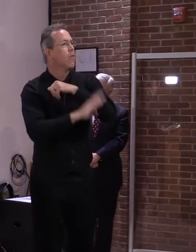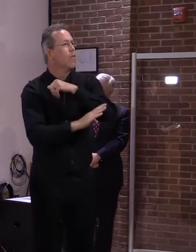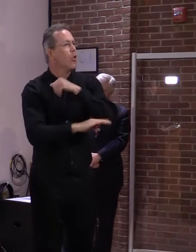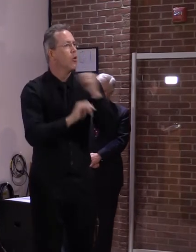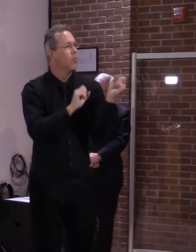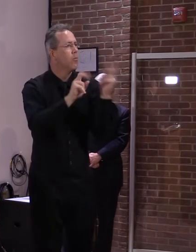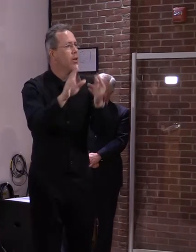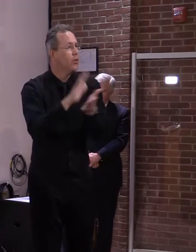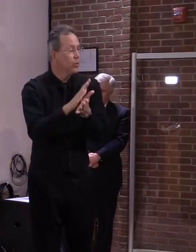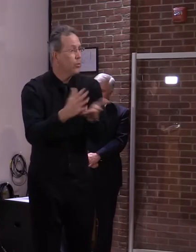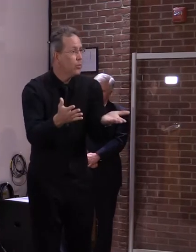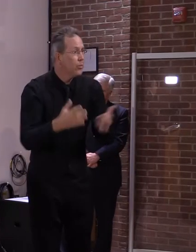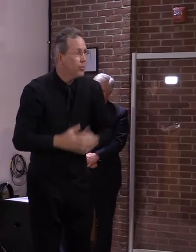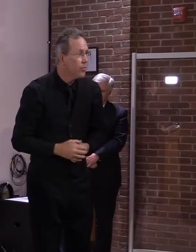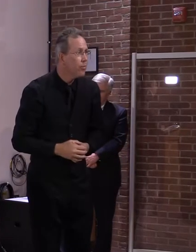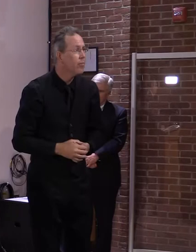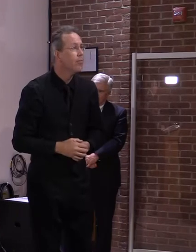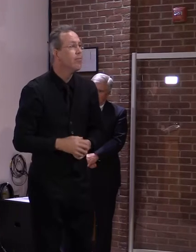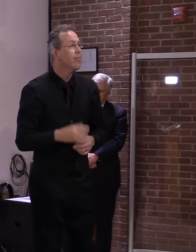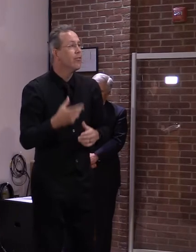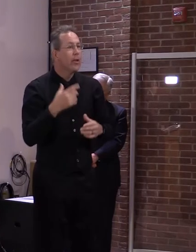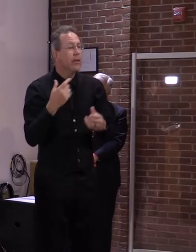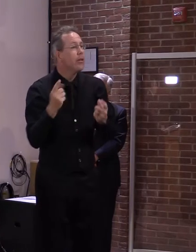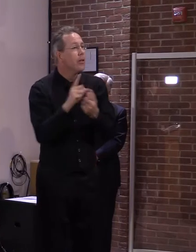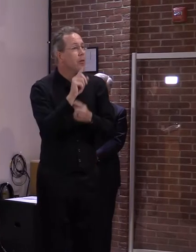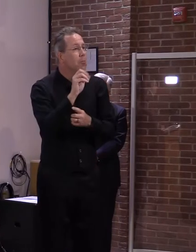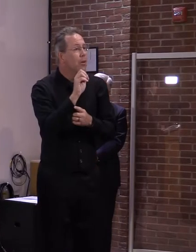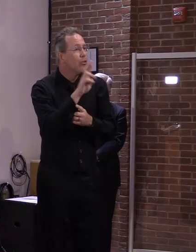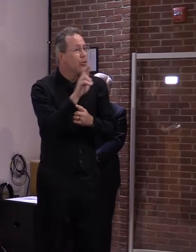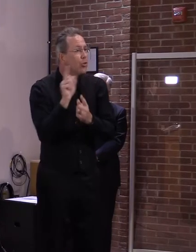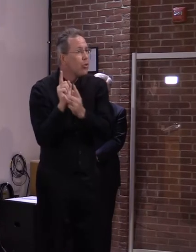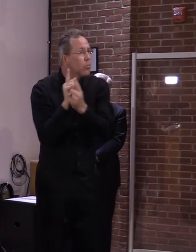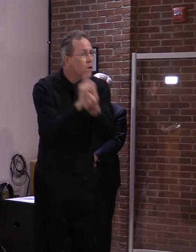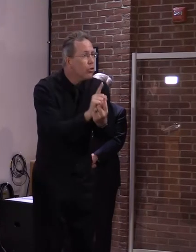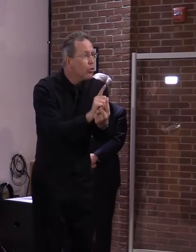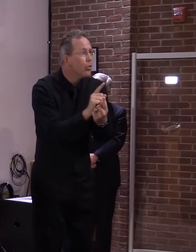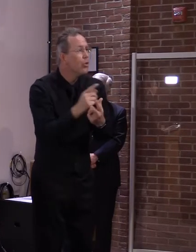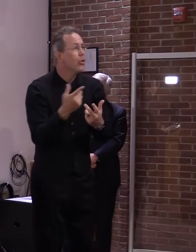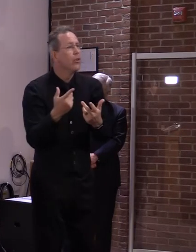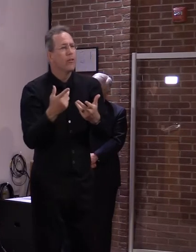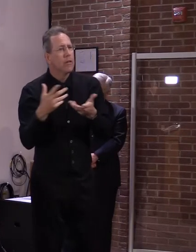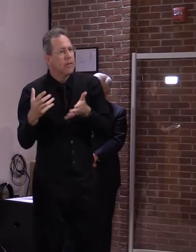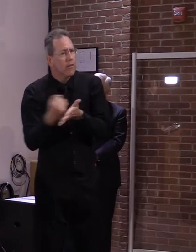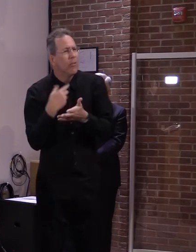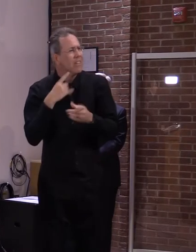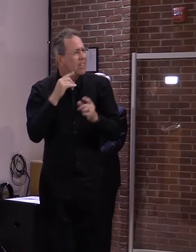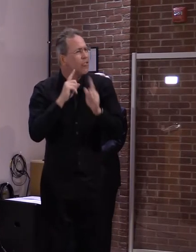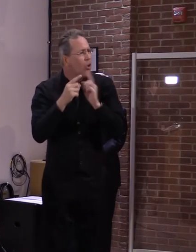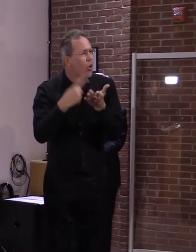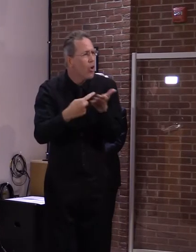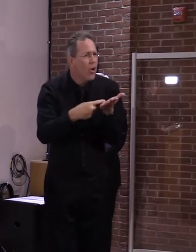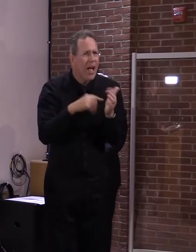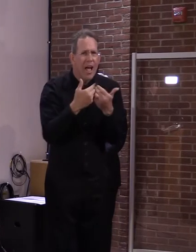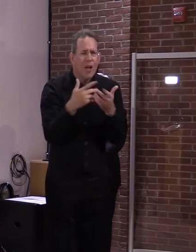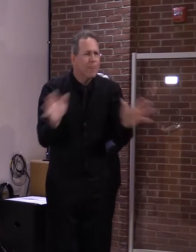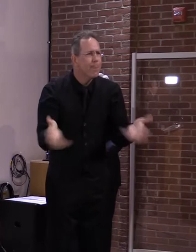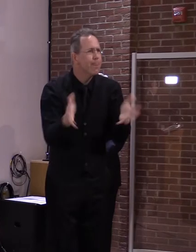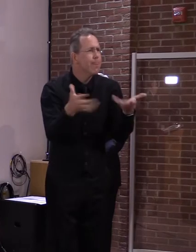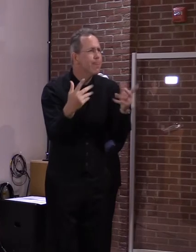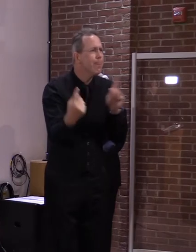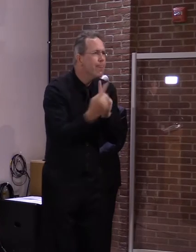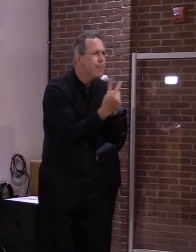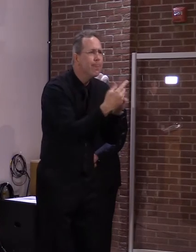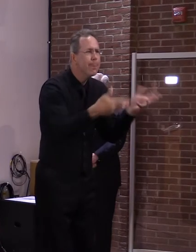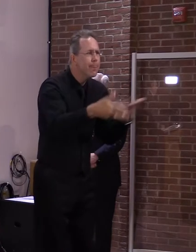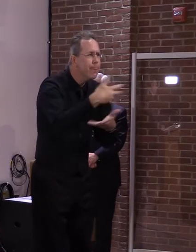conversation with mentoring organizations during the pandemic, and it's certainly a resource we'd be anxious to bring to bear in our recovery efforts. But we don't have